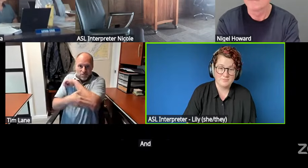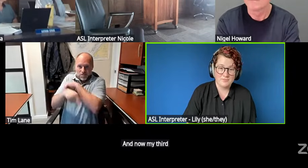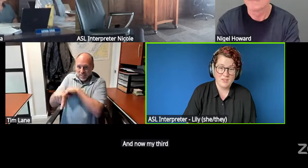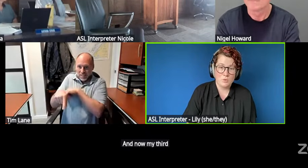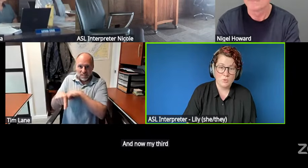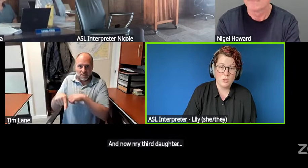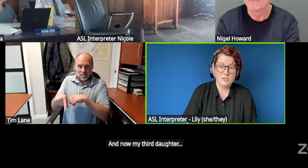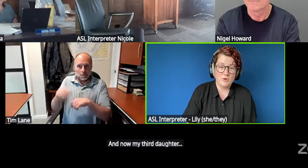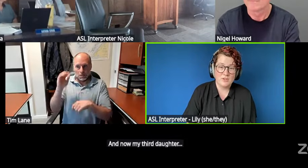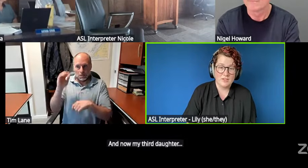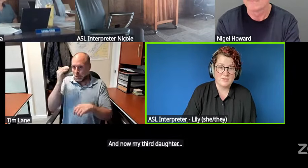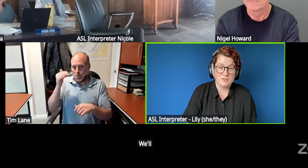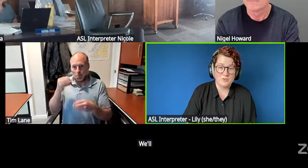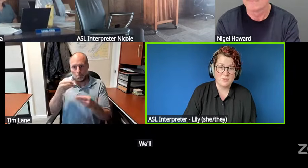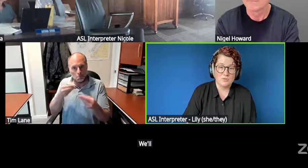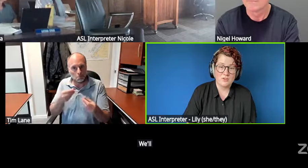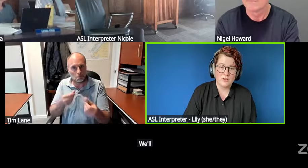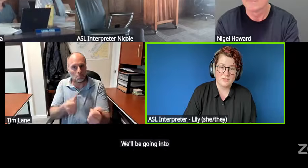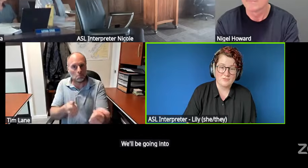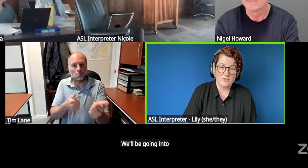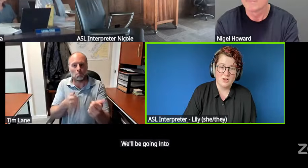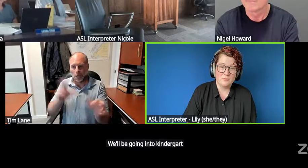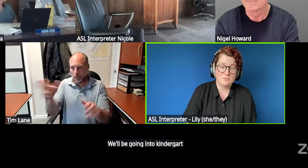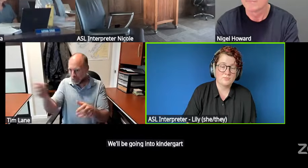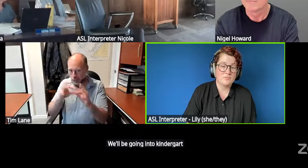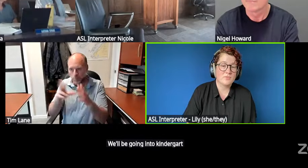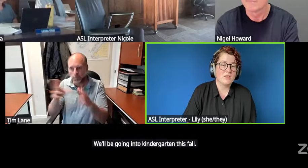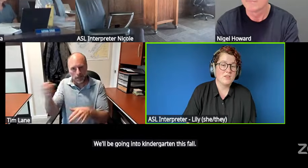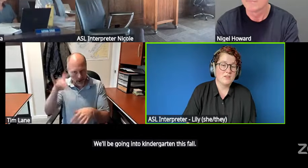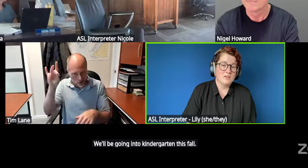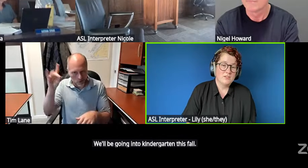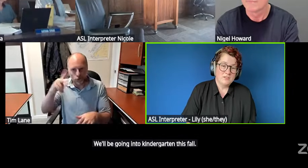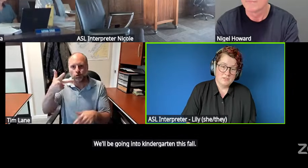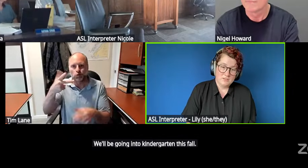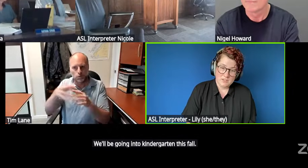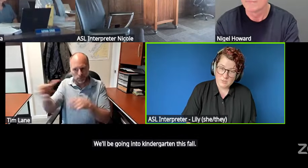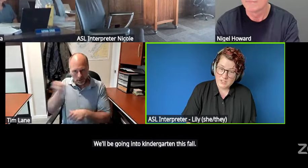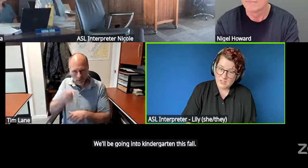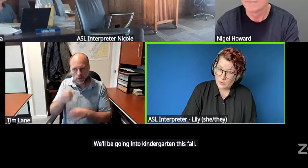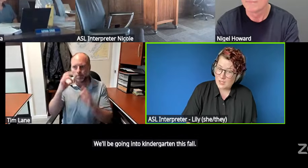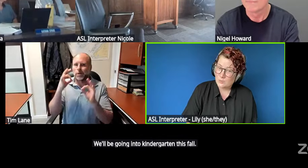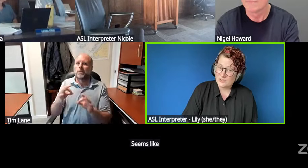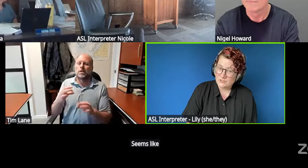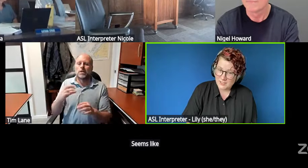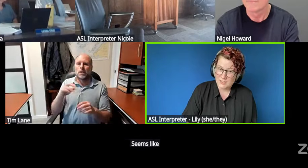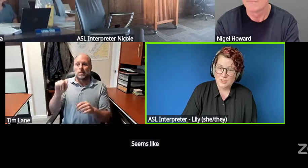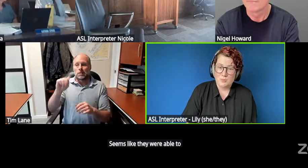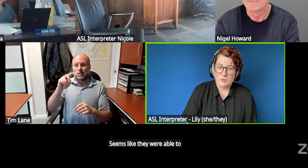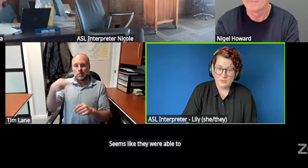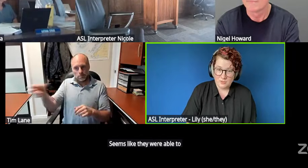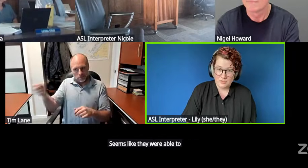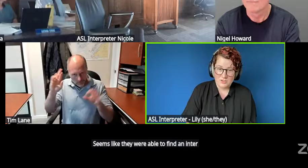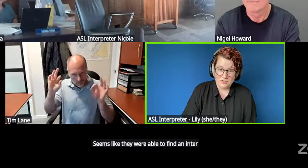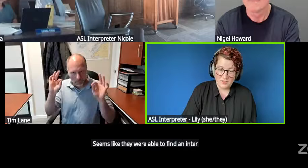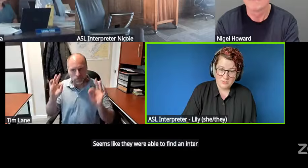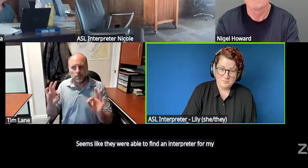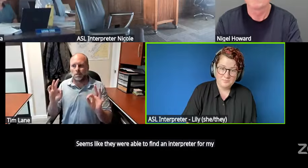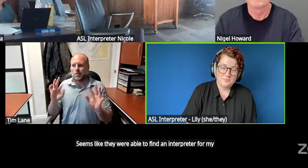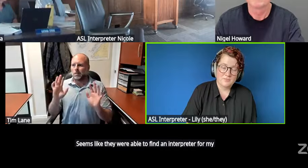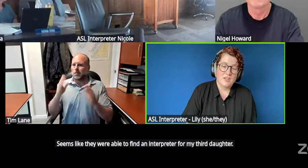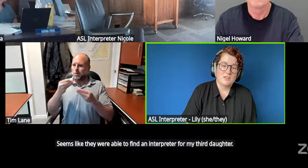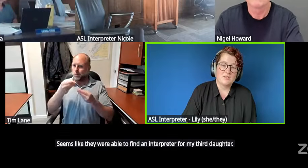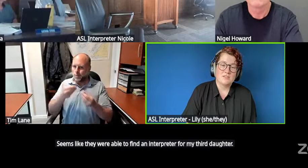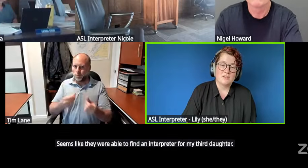daughter will be going into kindergarten this fall. Seems like they were able to find an interpreter for my third